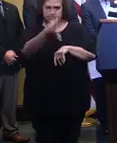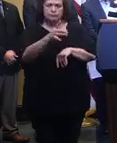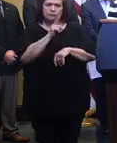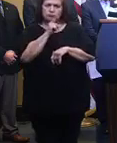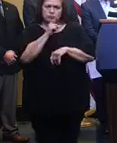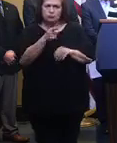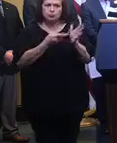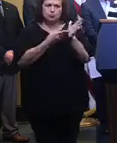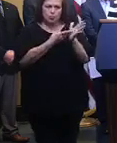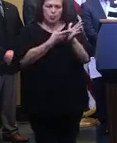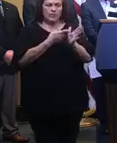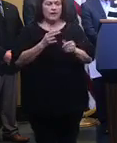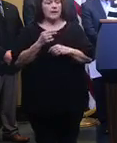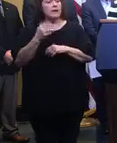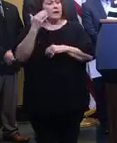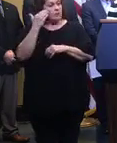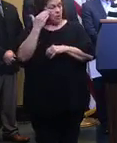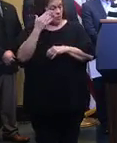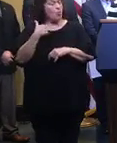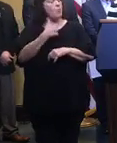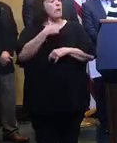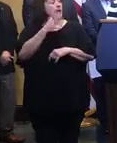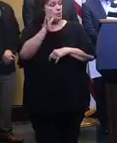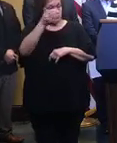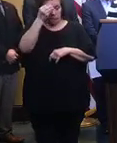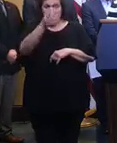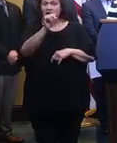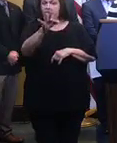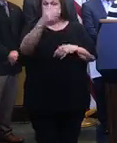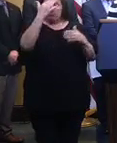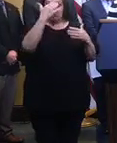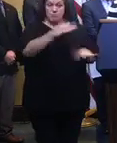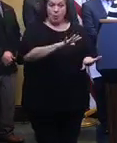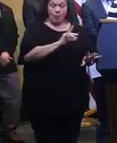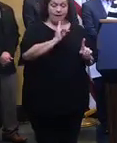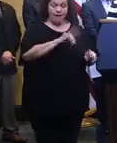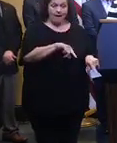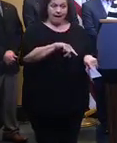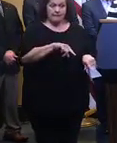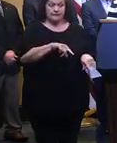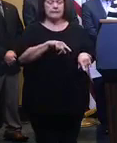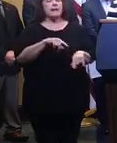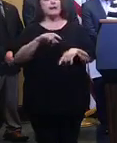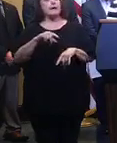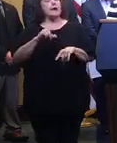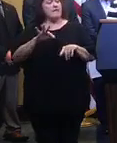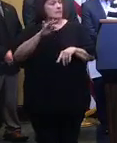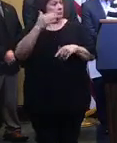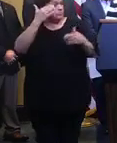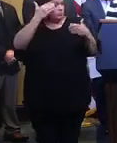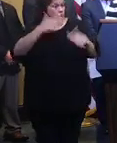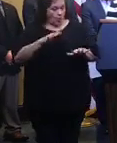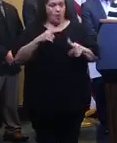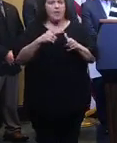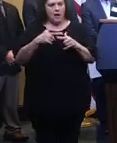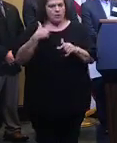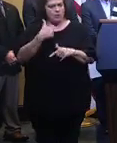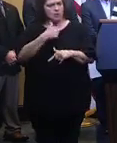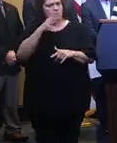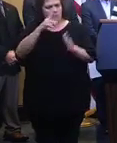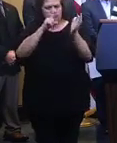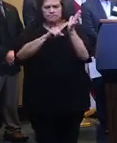about things that we don't know, but even as we're continuing to do the work to determine issues that we need to deal